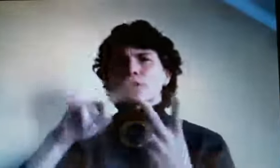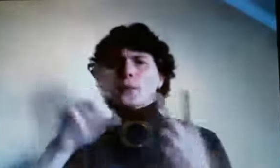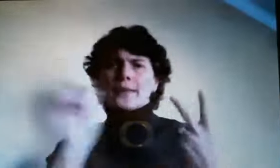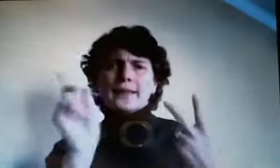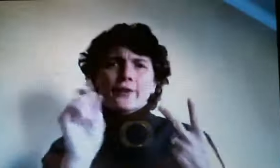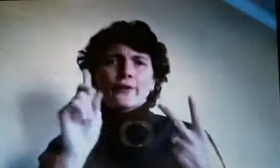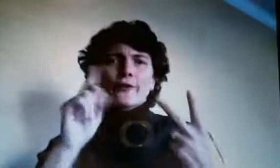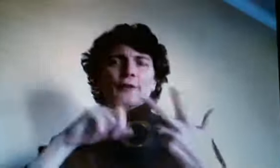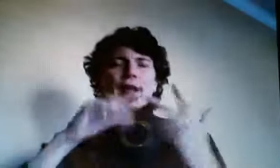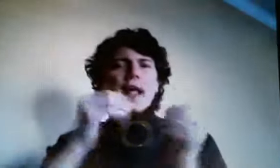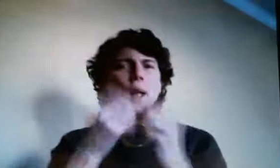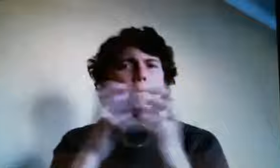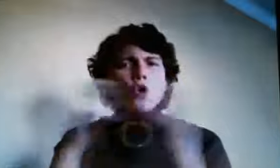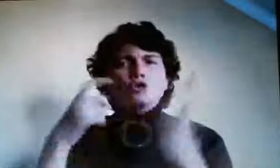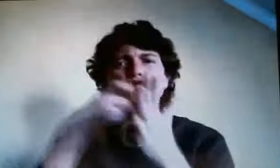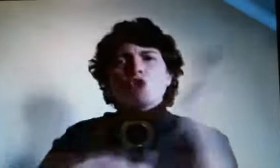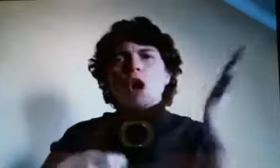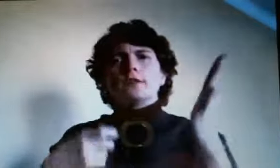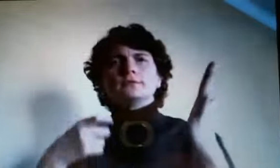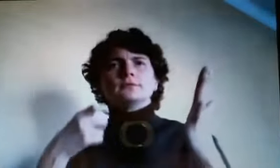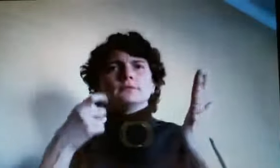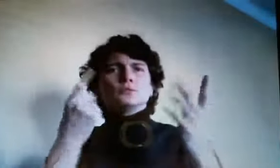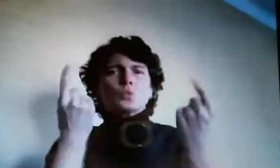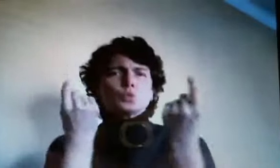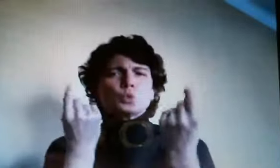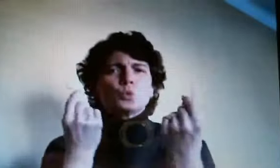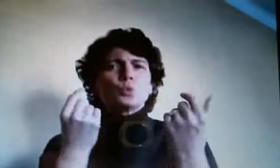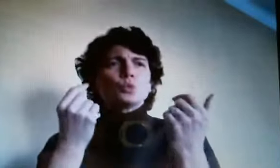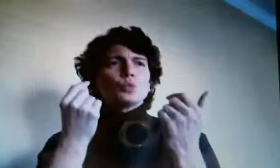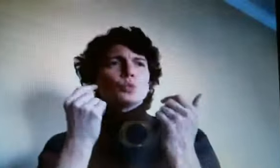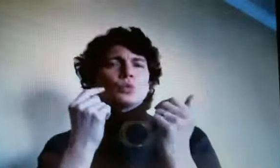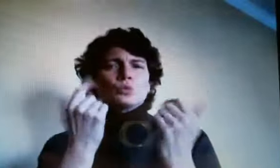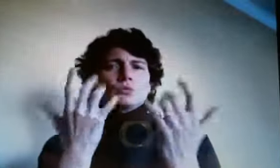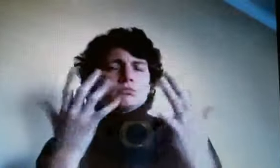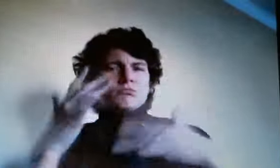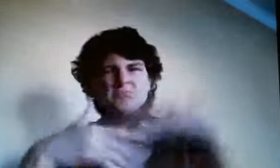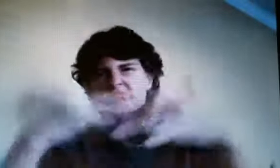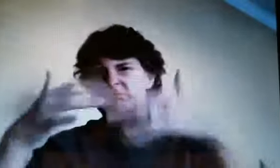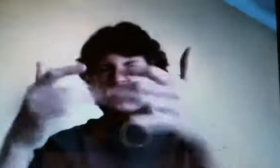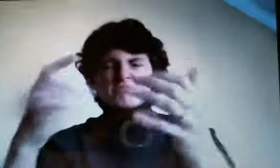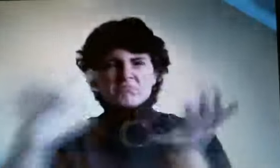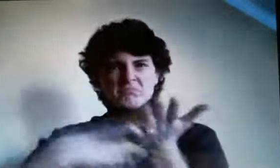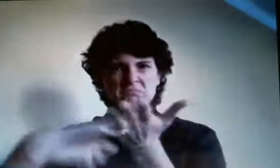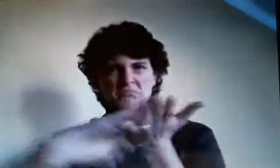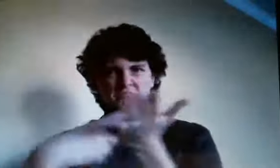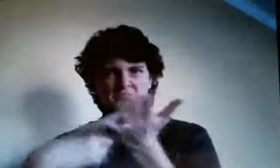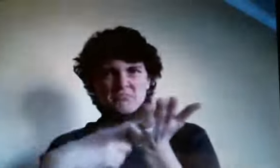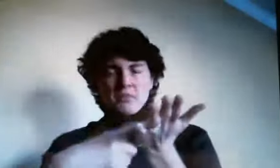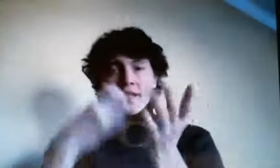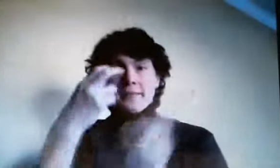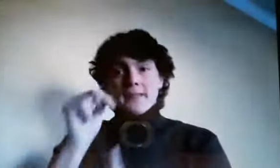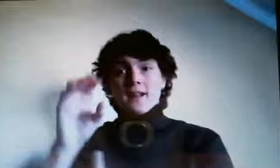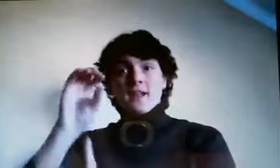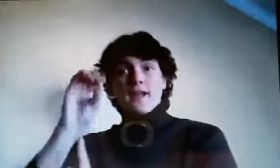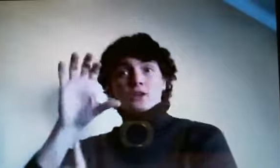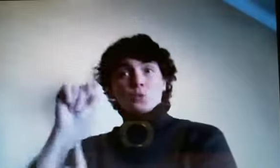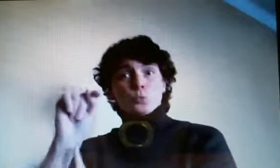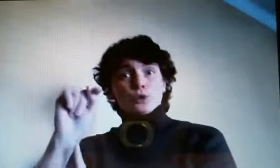What the bill would look like, where it would take place, how much it would cost to do this amendment. They discussed all